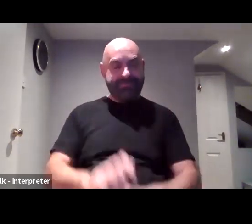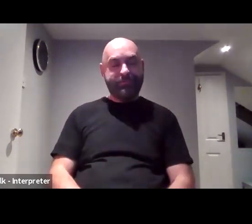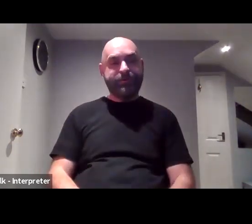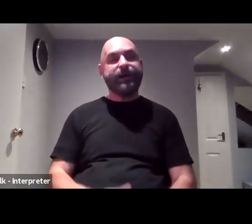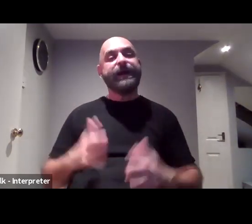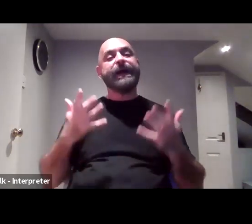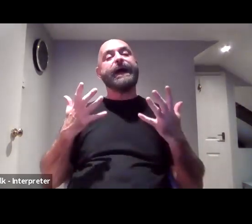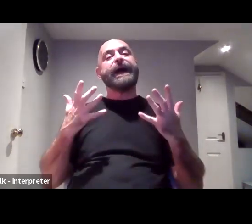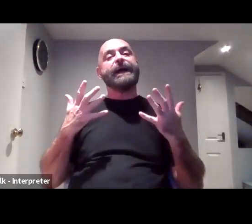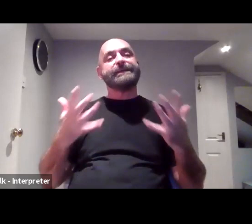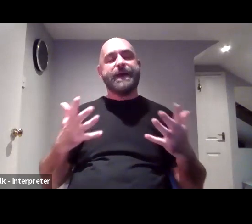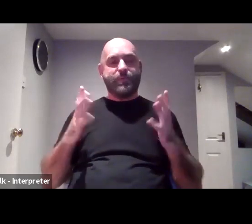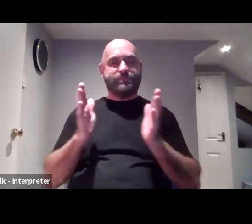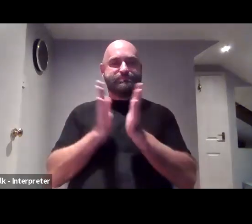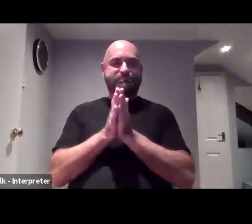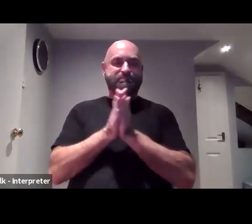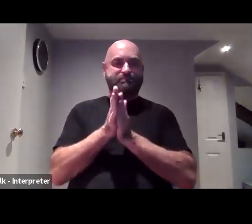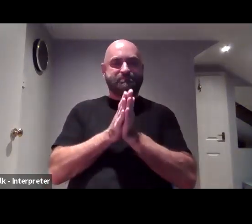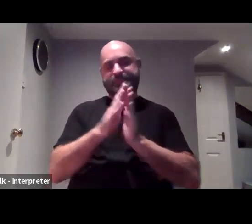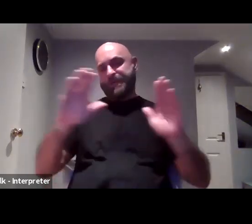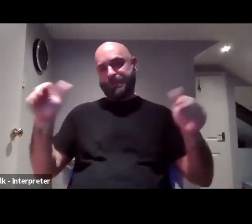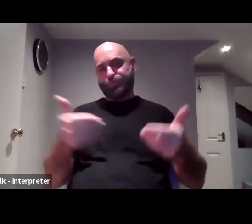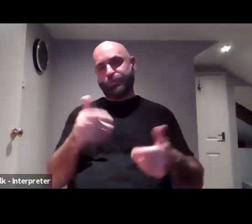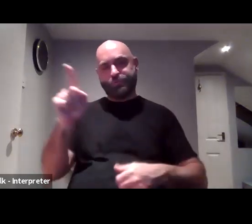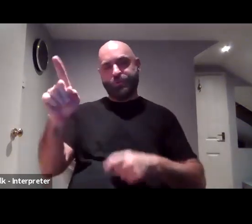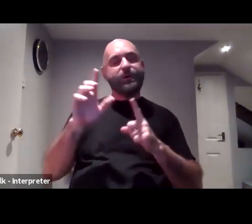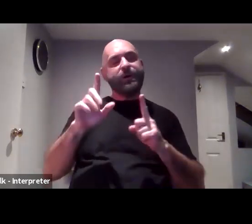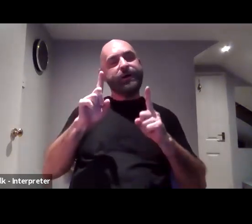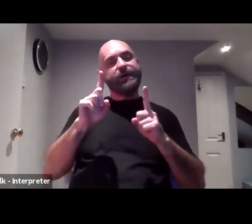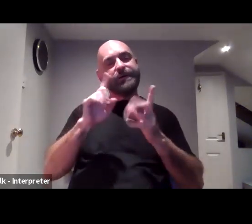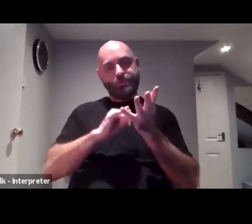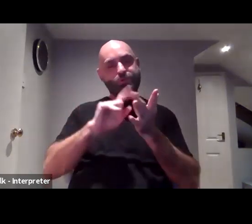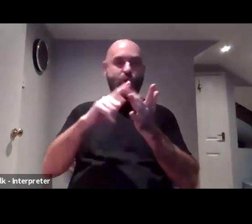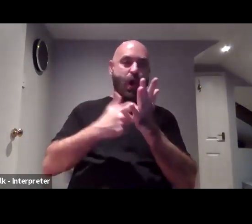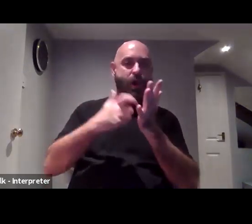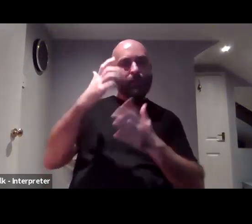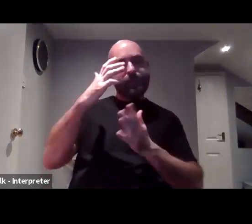And now to introduce Professor Sir Michael Marmot.